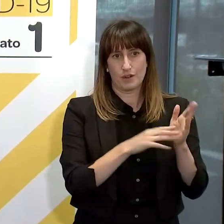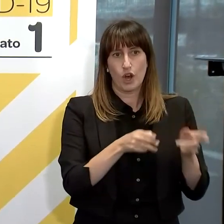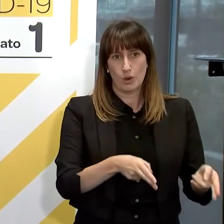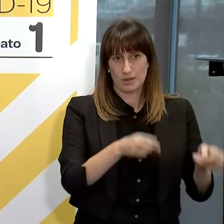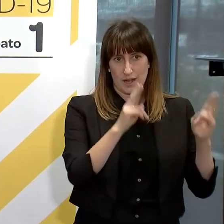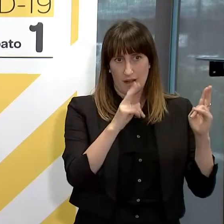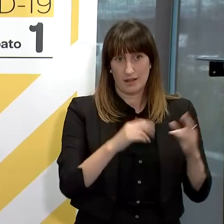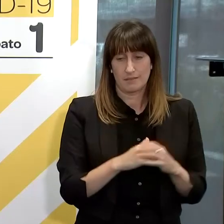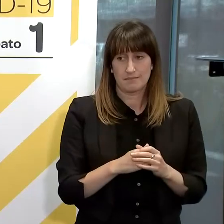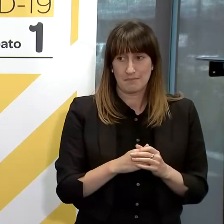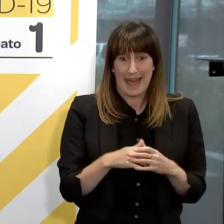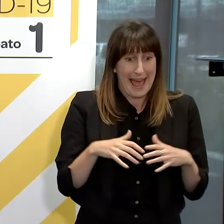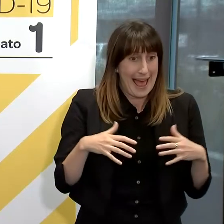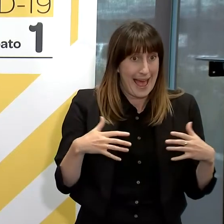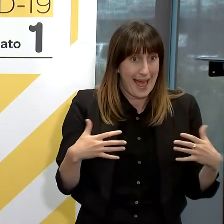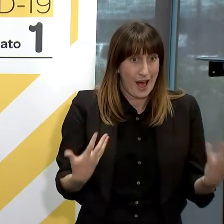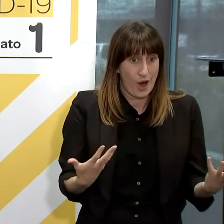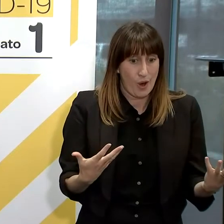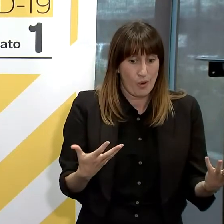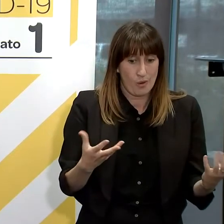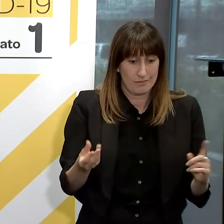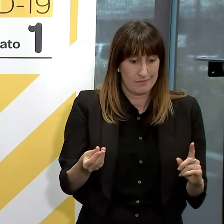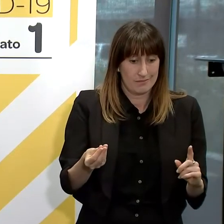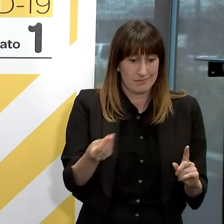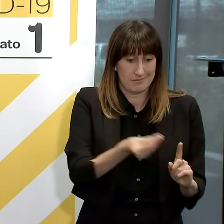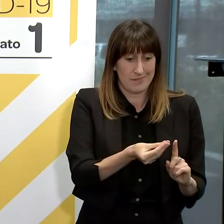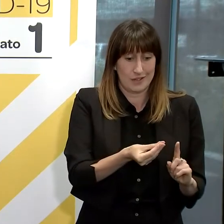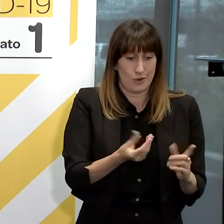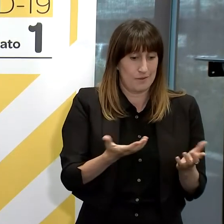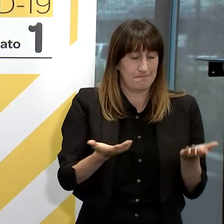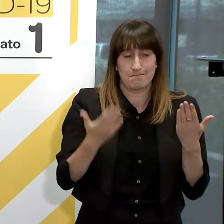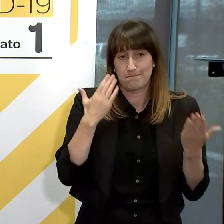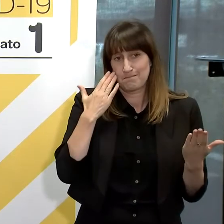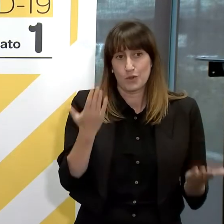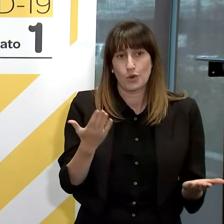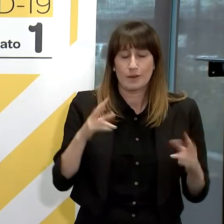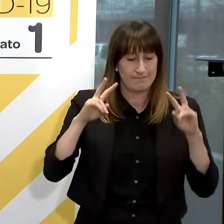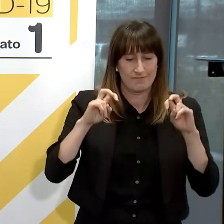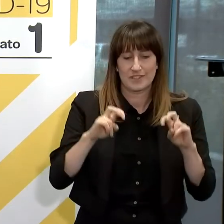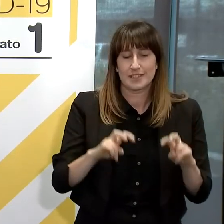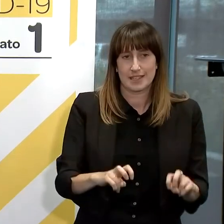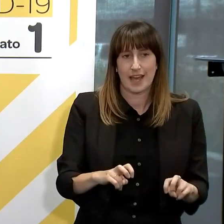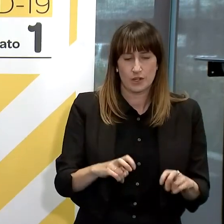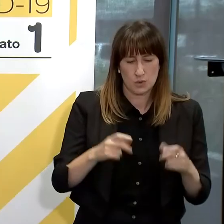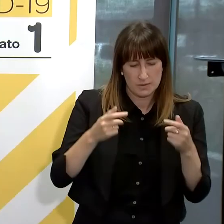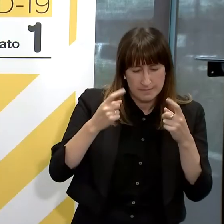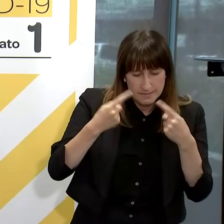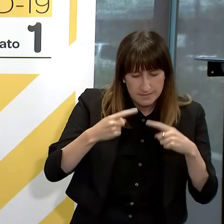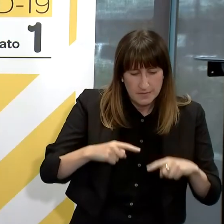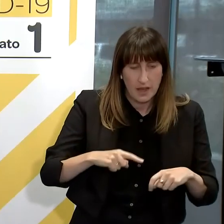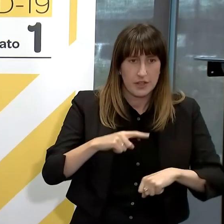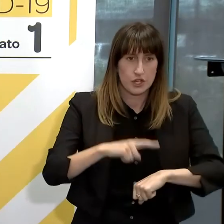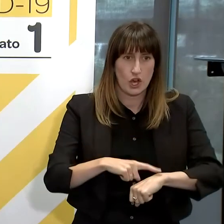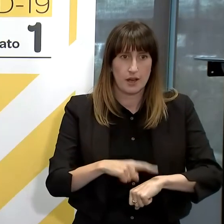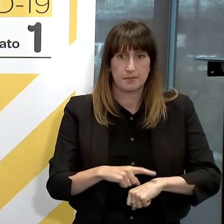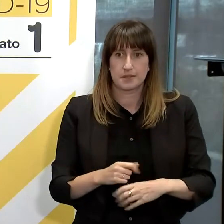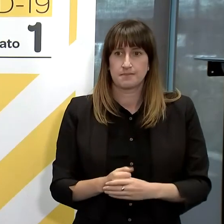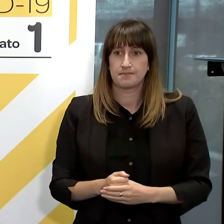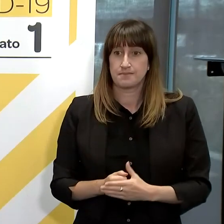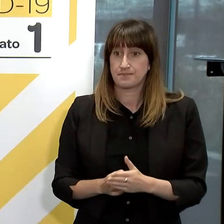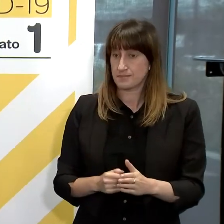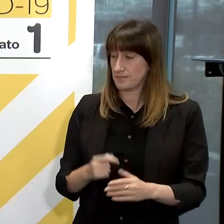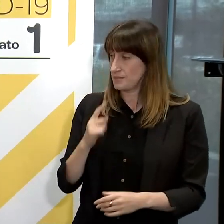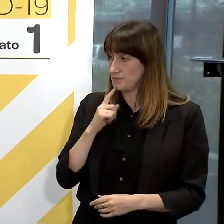details of how that's happened. We still have to do the investigation to find out about times and movements. Did you say that this person is still